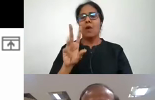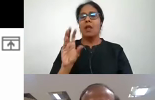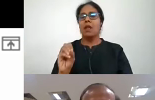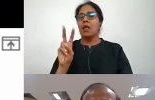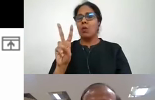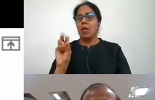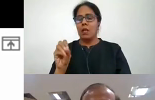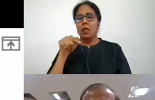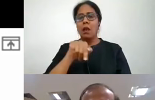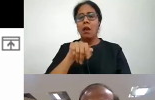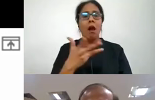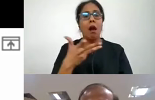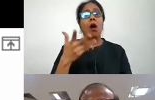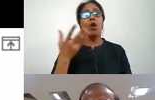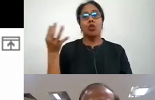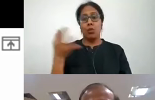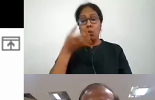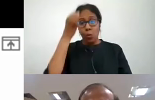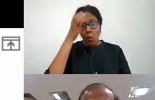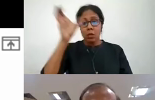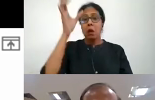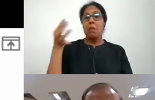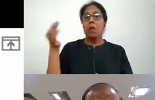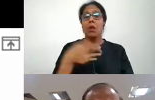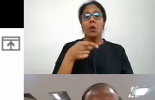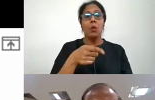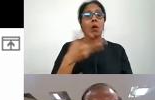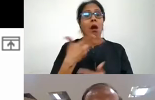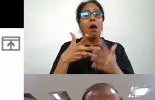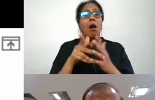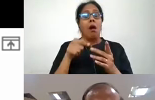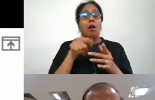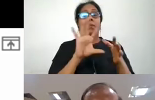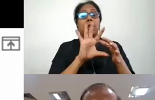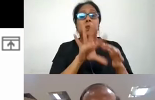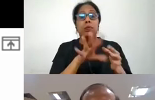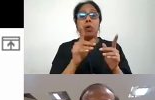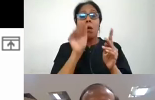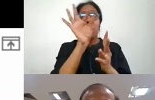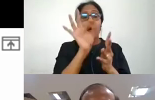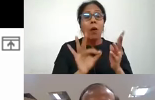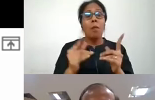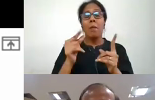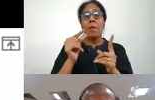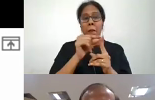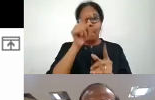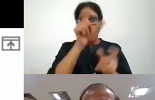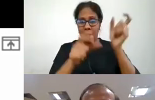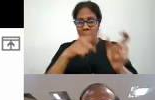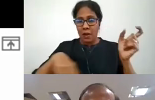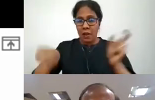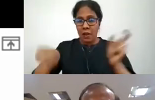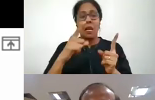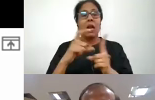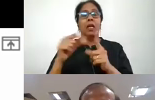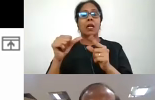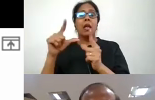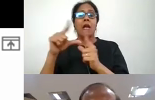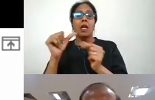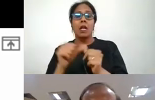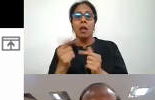unbundled the, you know, different segments of the value chain. It has a public data office, which is basically the end last mile,